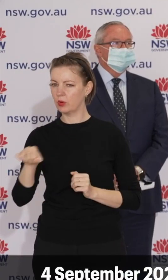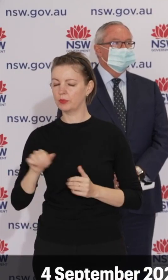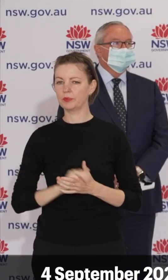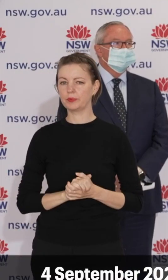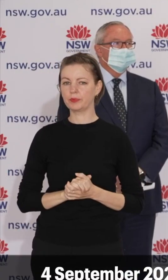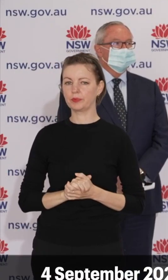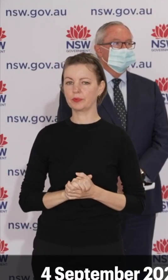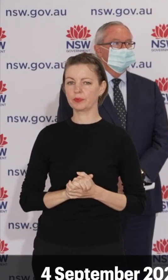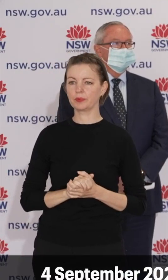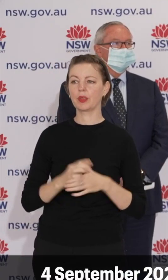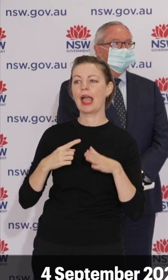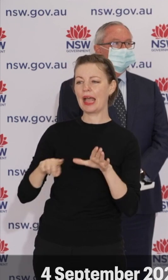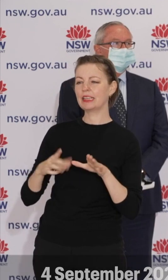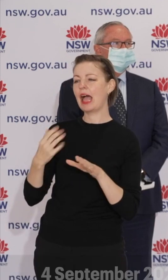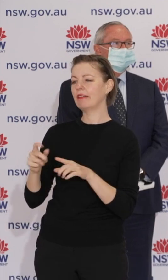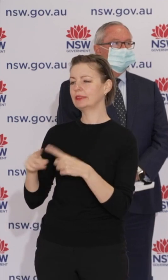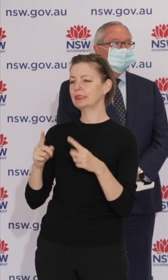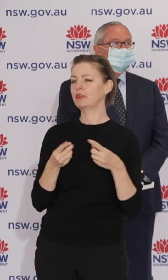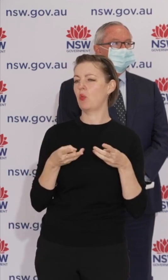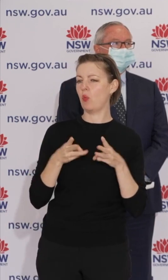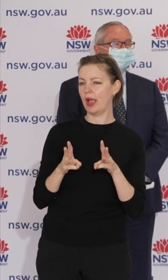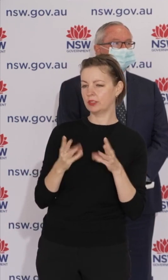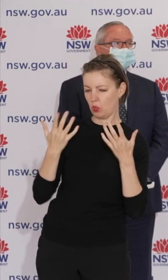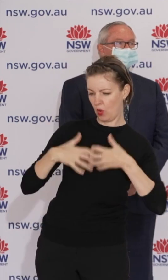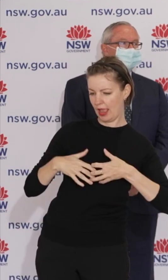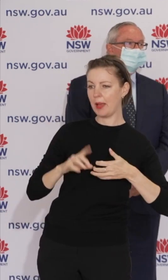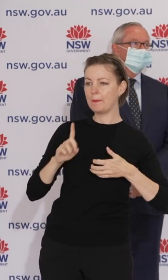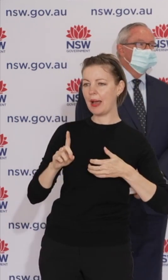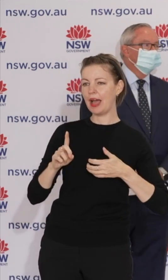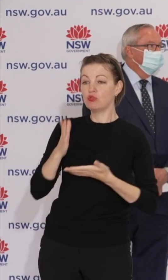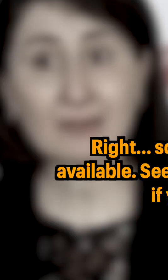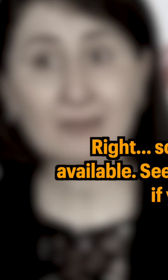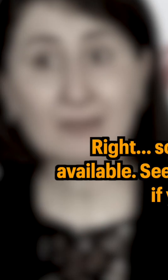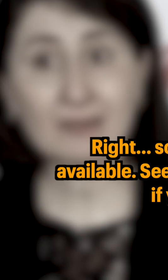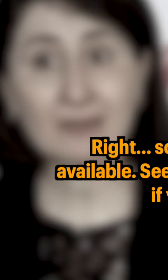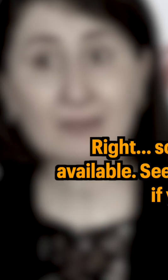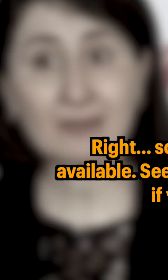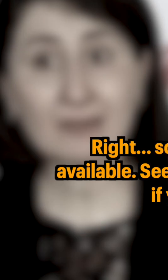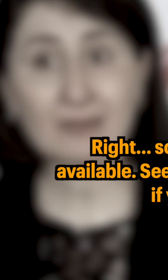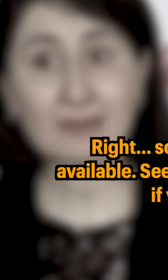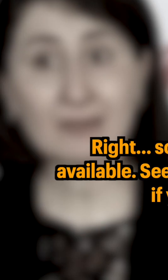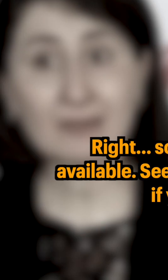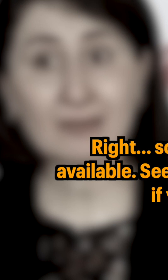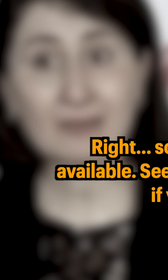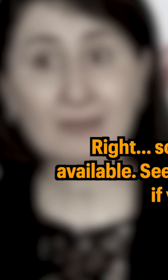Hospitalisation rates can be calculated on different ways, but it's based on people admitted to hospital, so in a hospital itself.